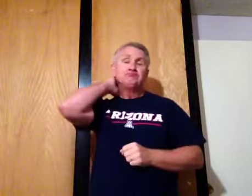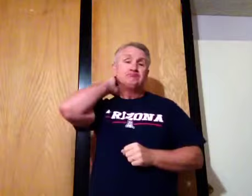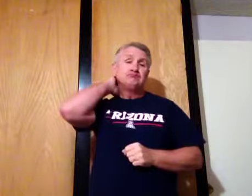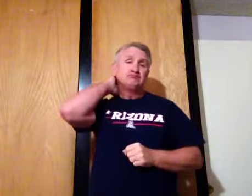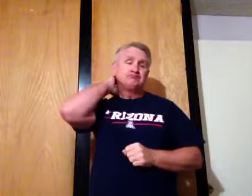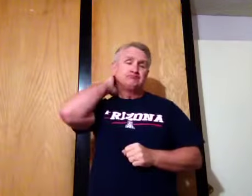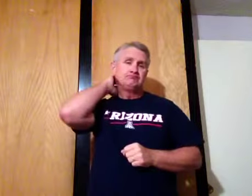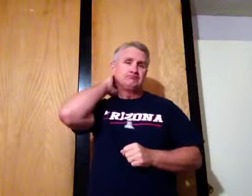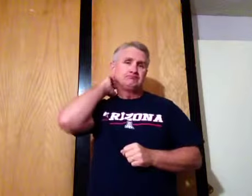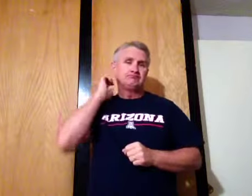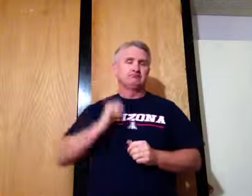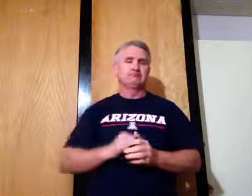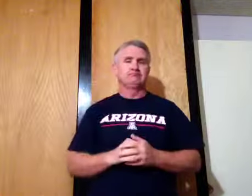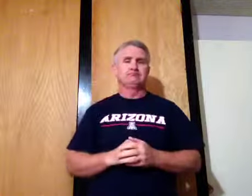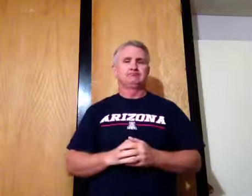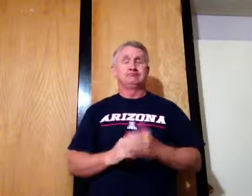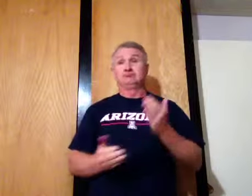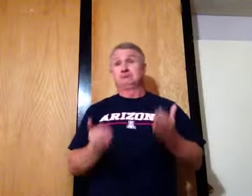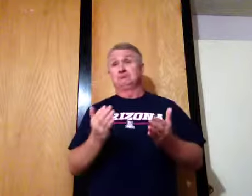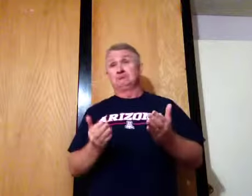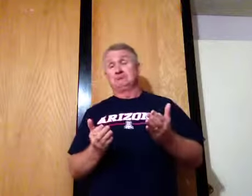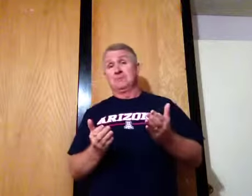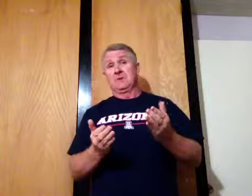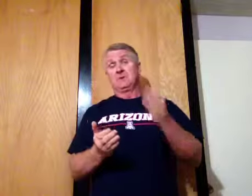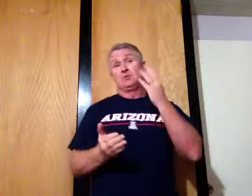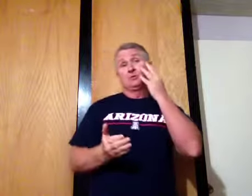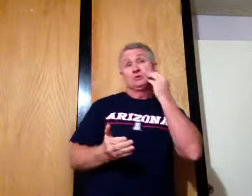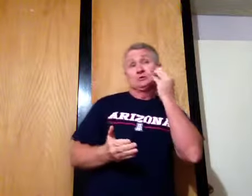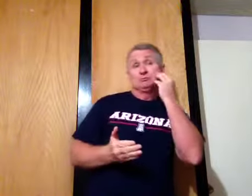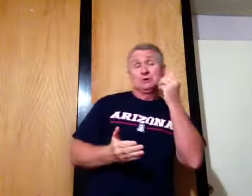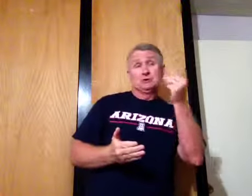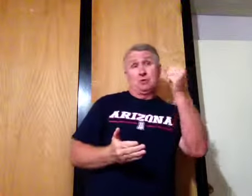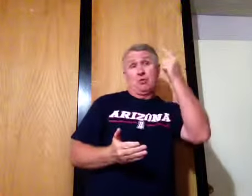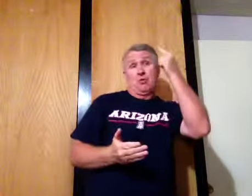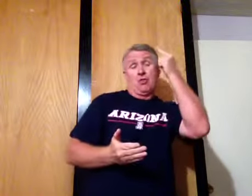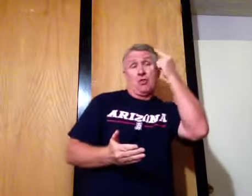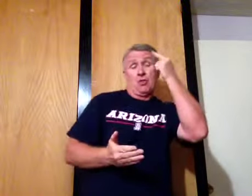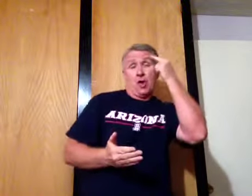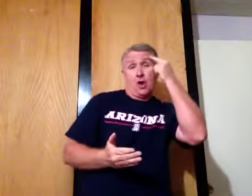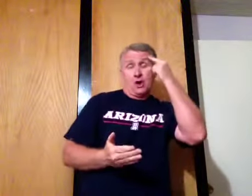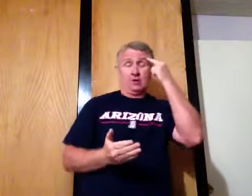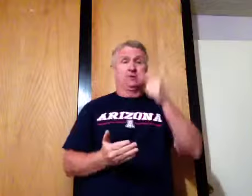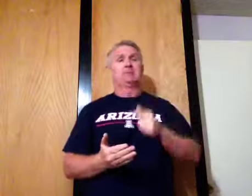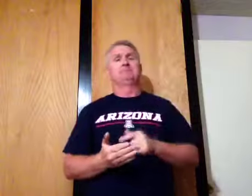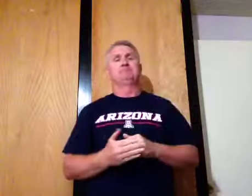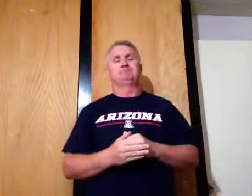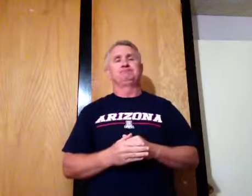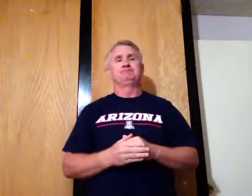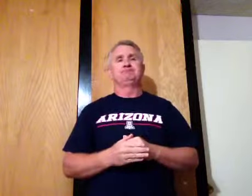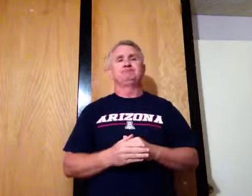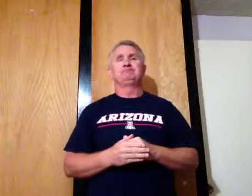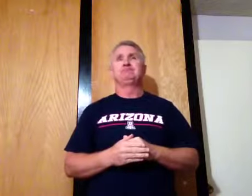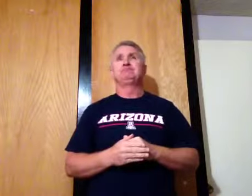Or some time when they've experienced what they thought was condensation? Curtis? Like dew,